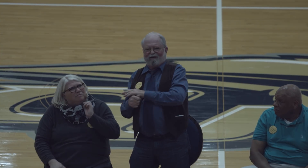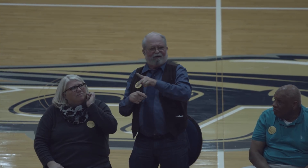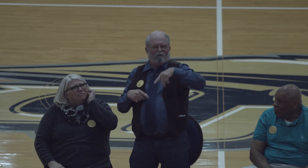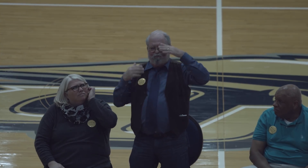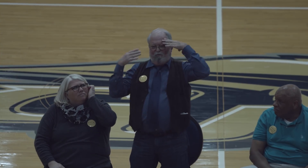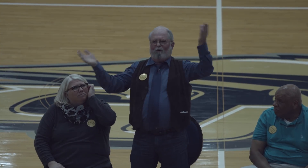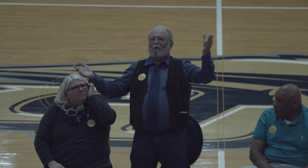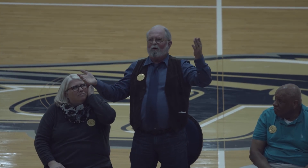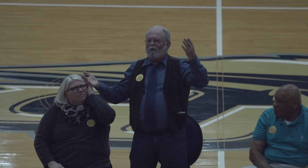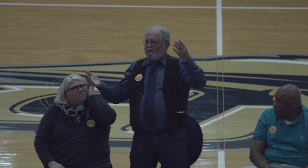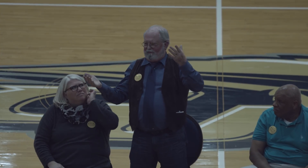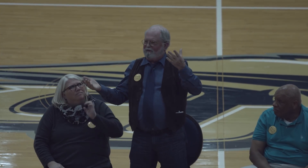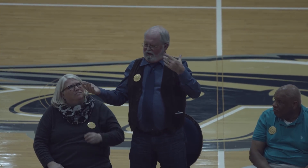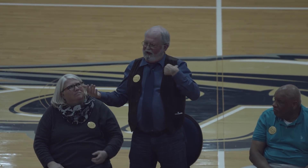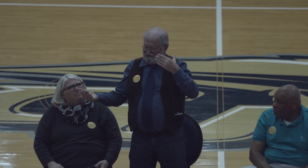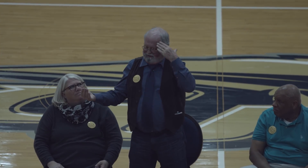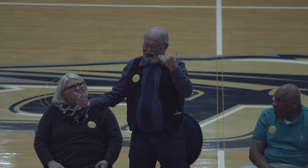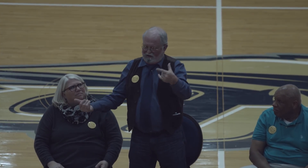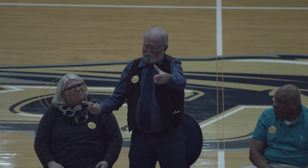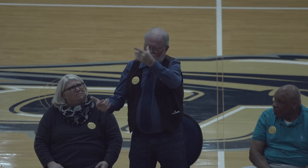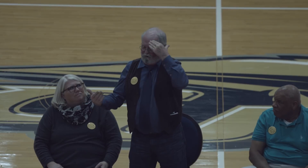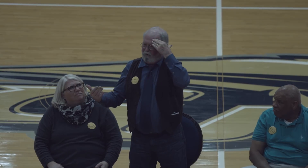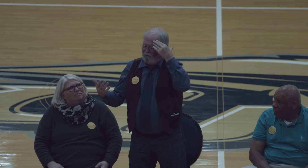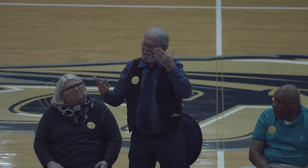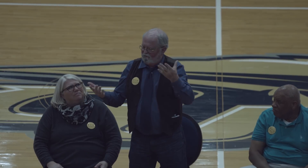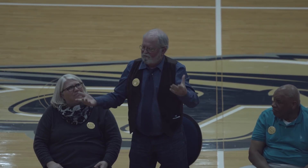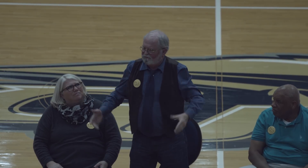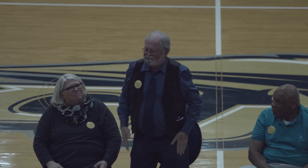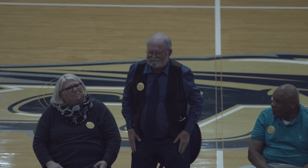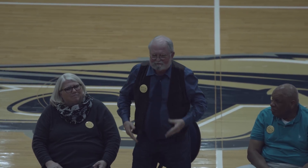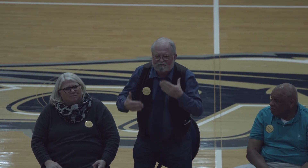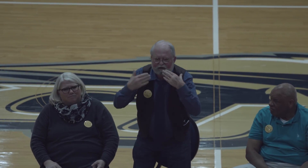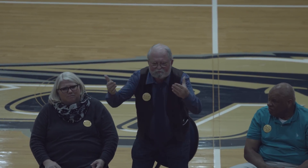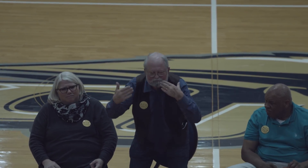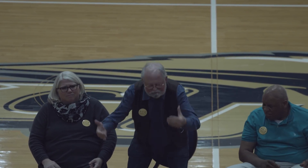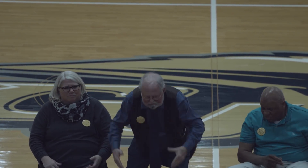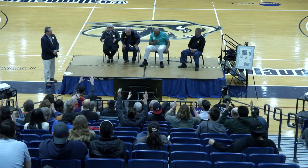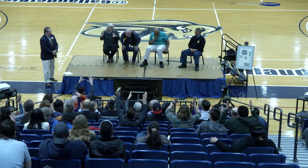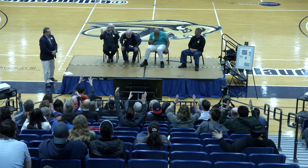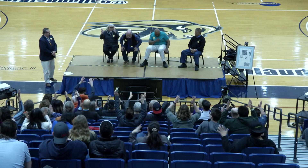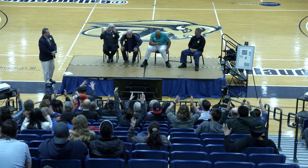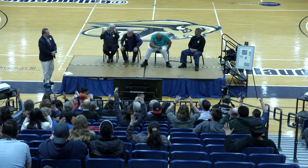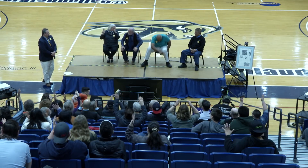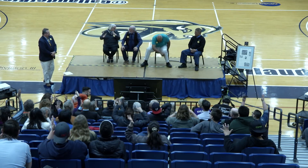Washington Post. Those are some other unsung heroes. Thank you so much.